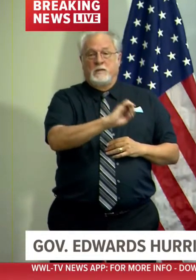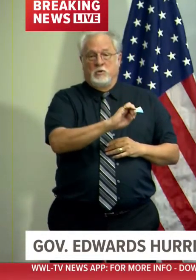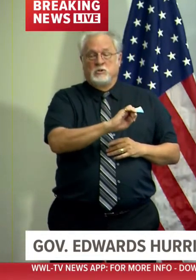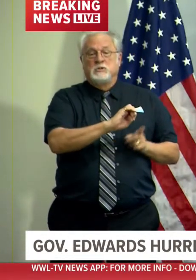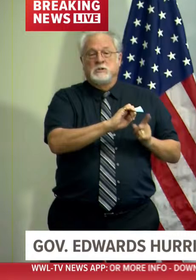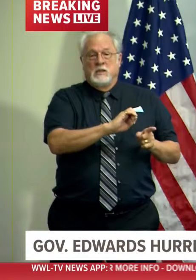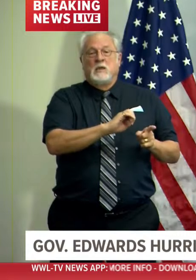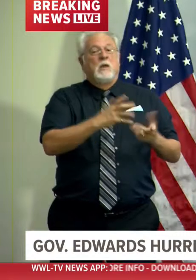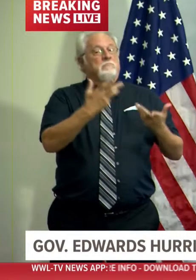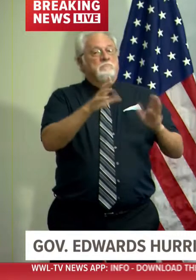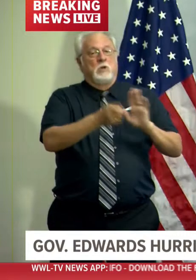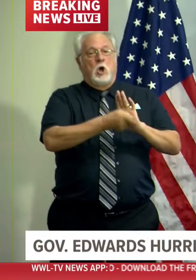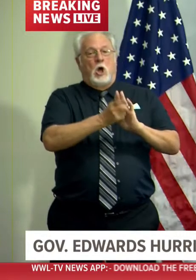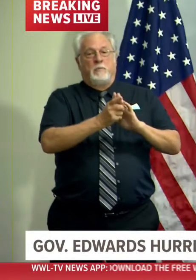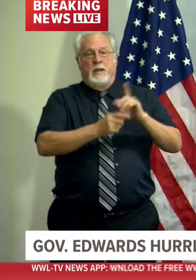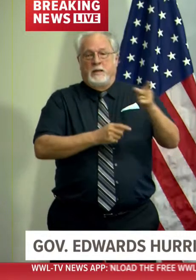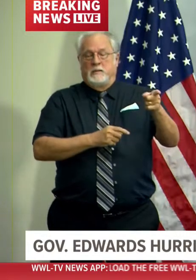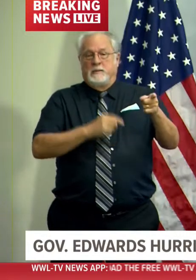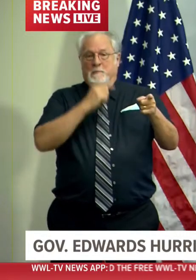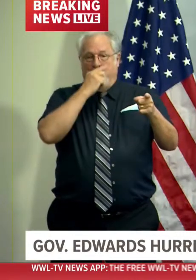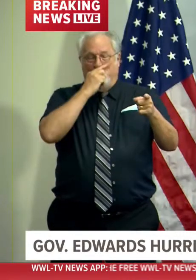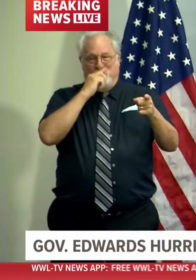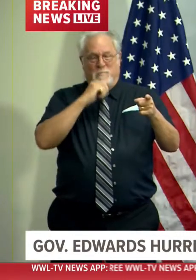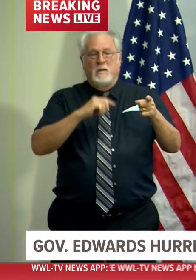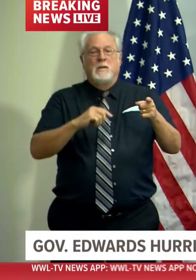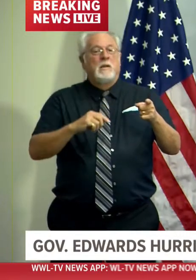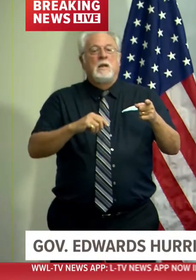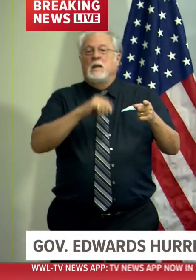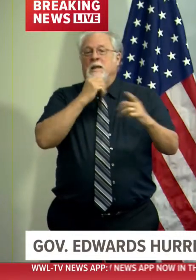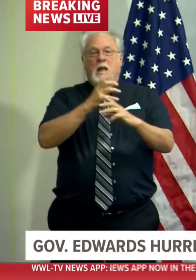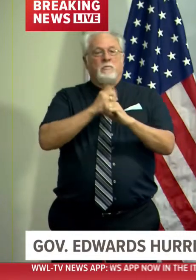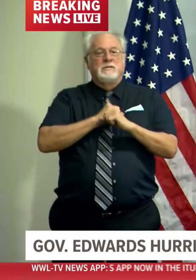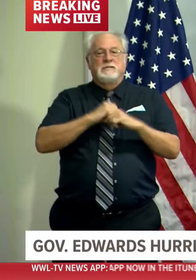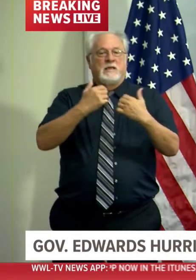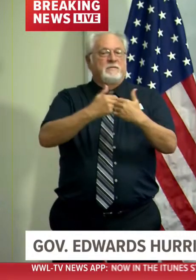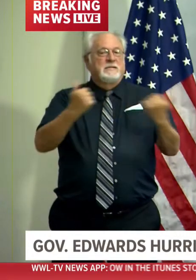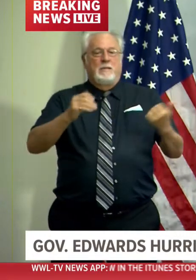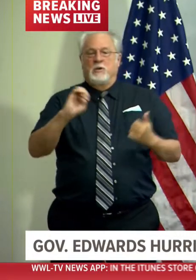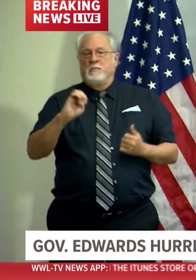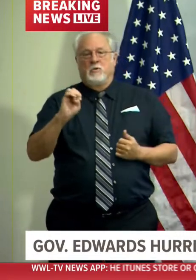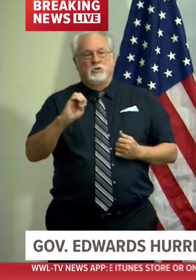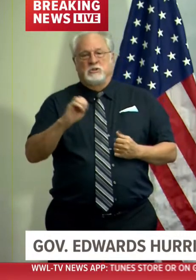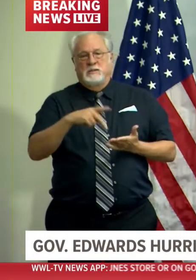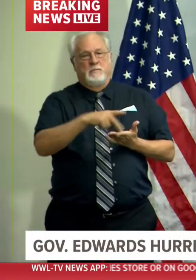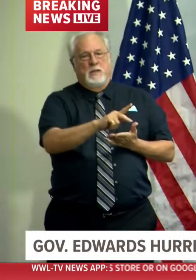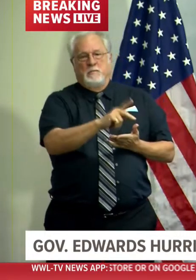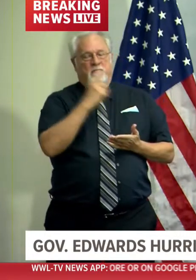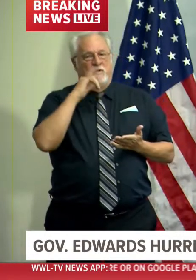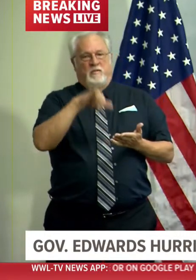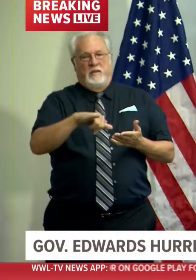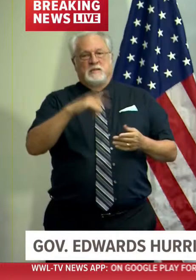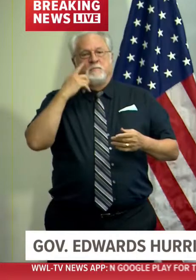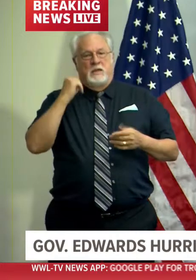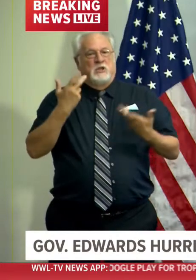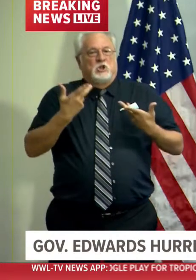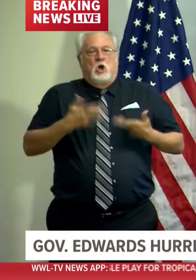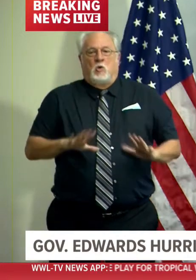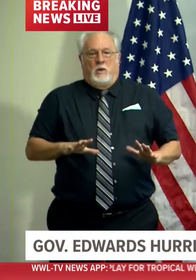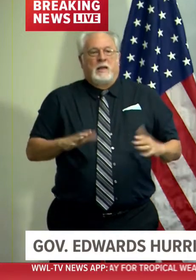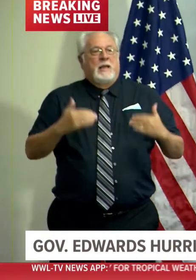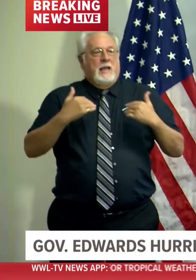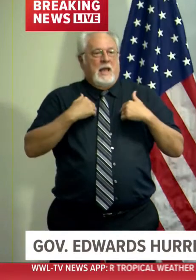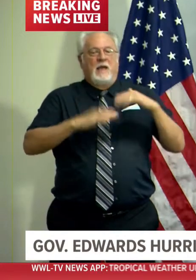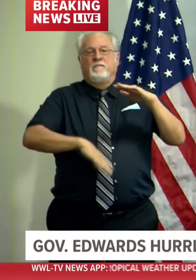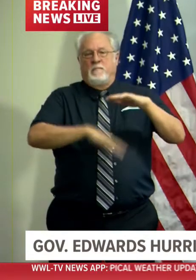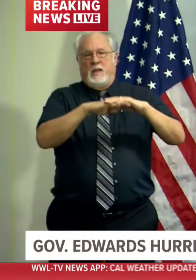So those are automatically loaded. You're not going to receive a separate emergency allotment for this event because you're already at